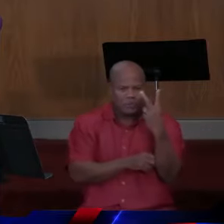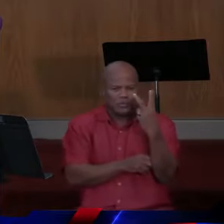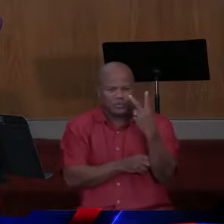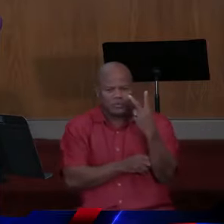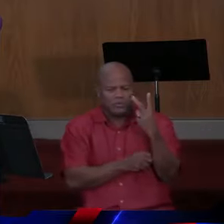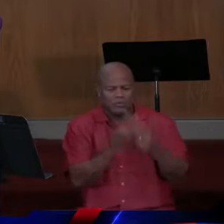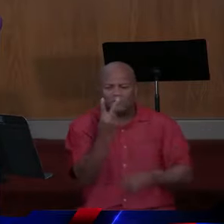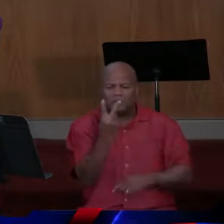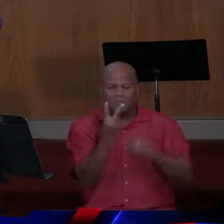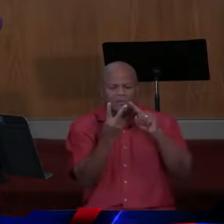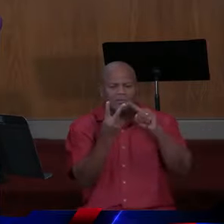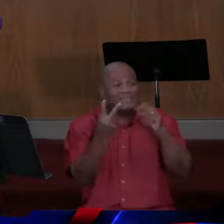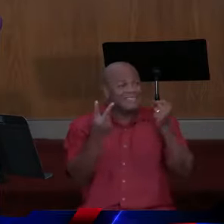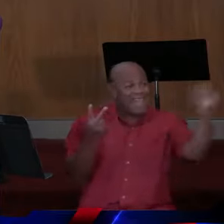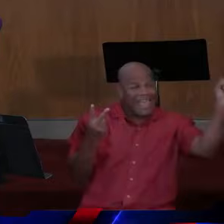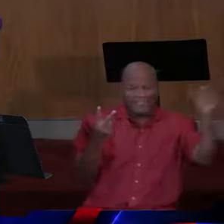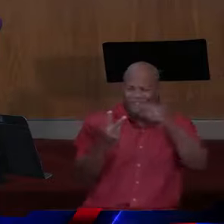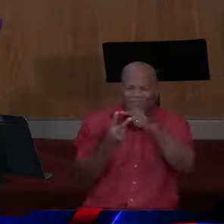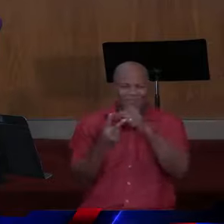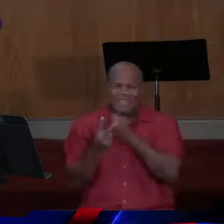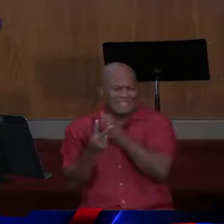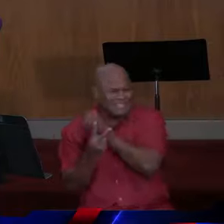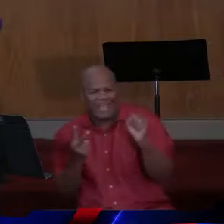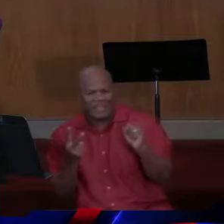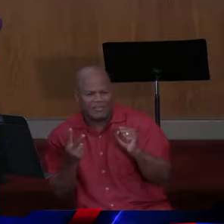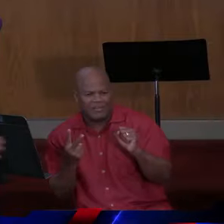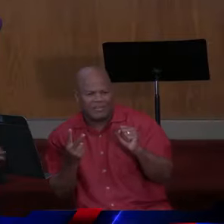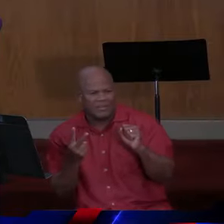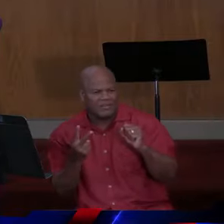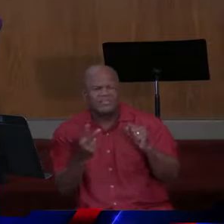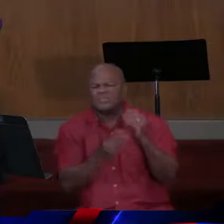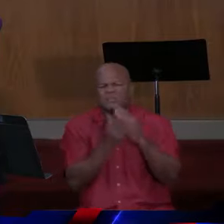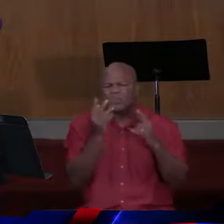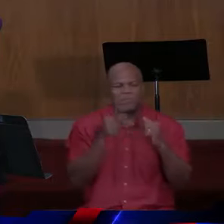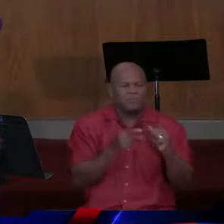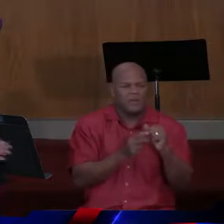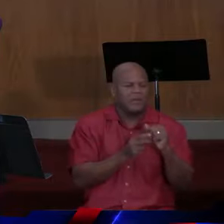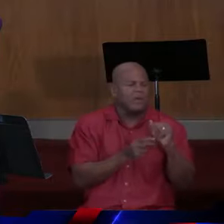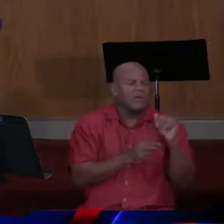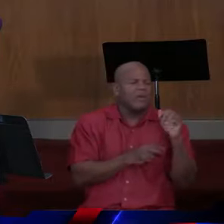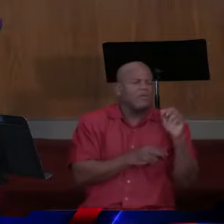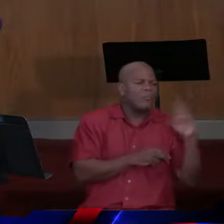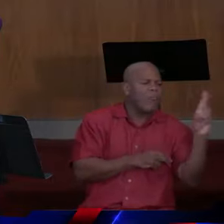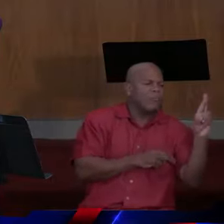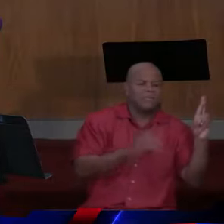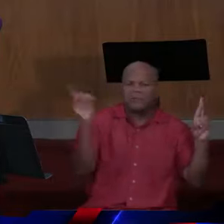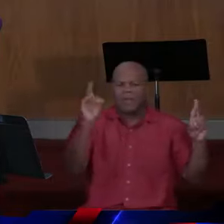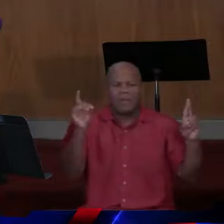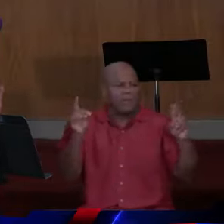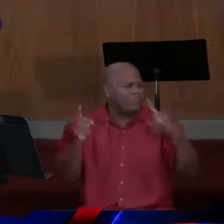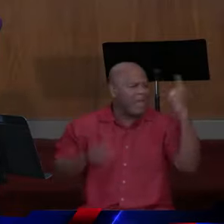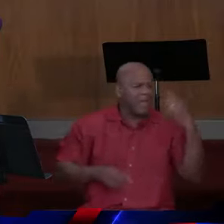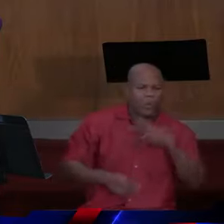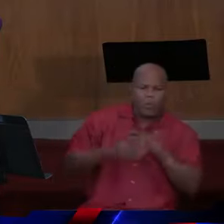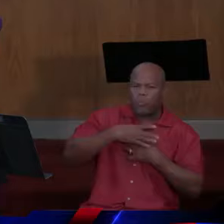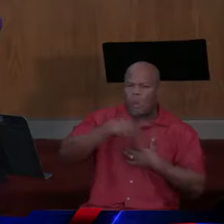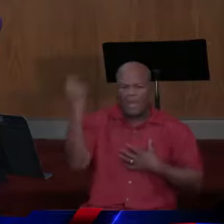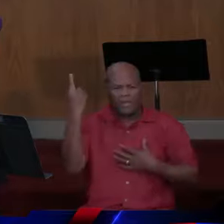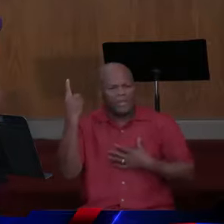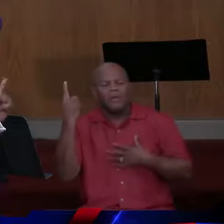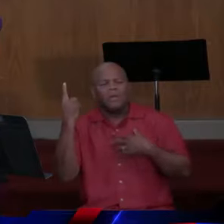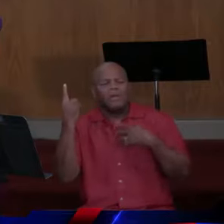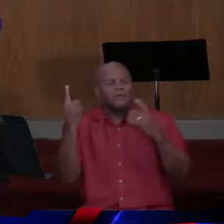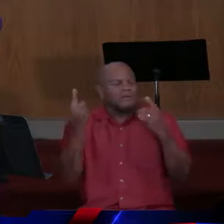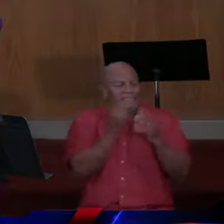unsaved. I know we live in a divided time where people say it's Republican or Democrat or black or white or rich or poor. No, mama said,